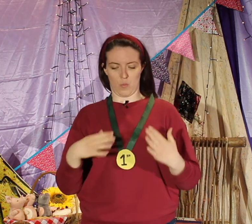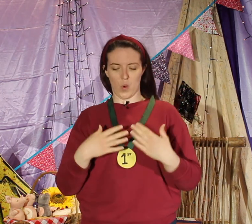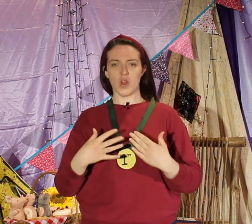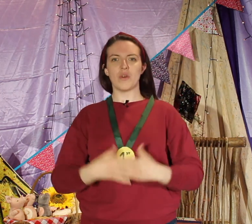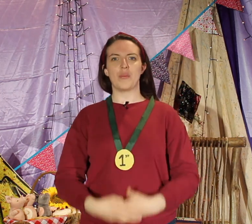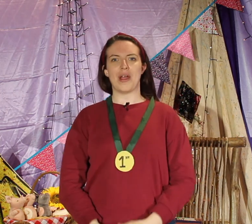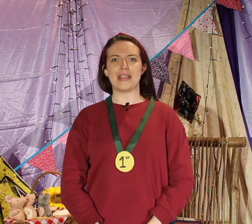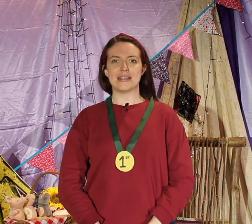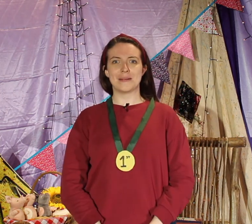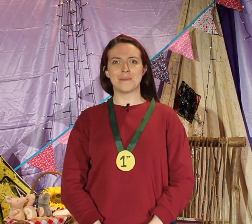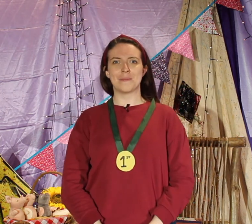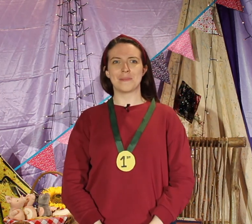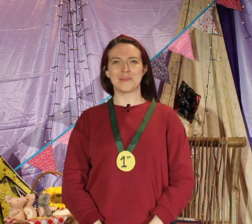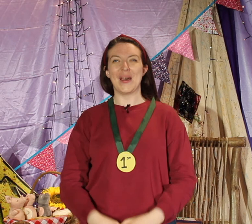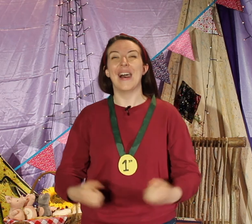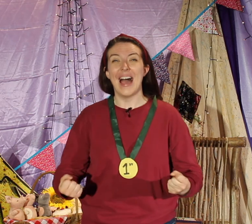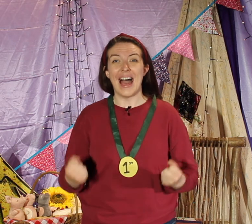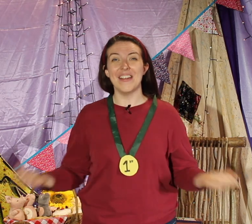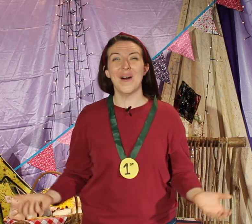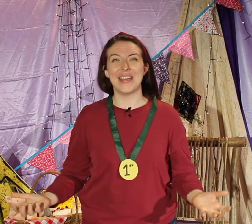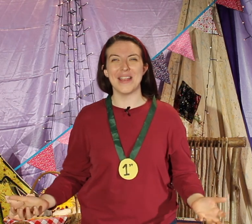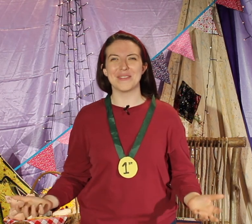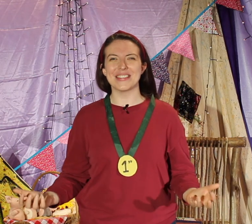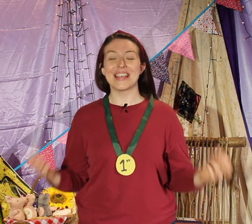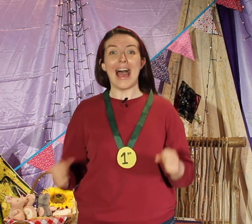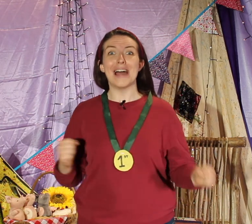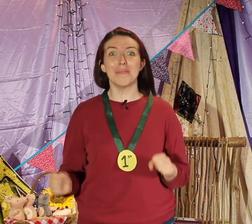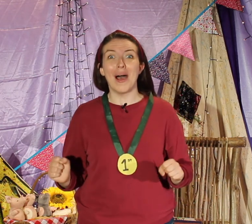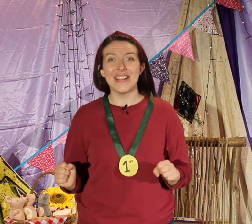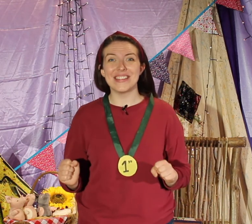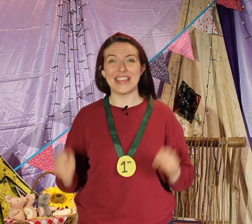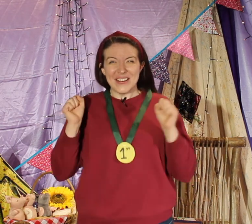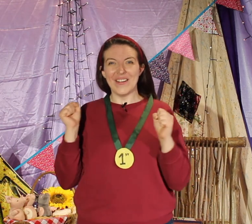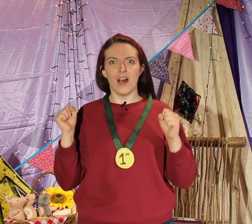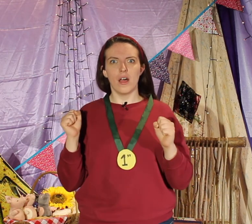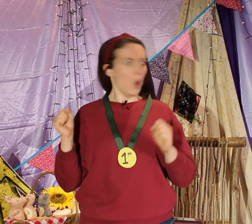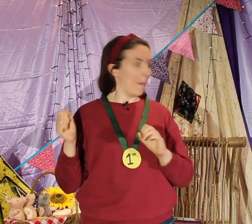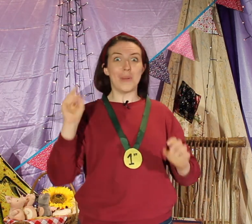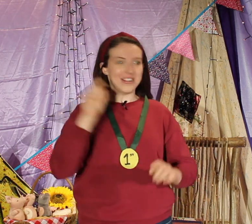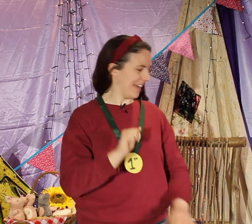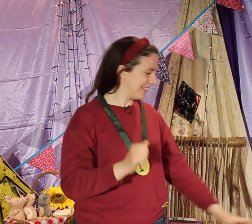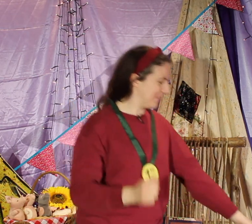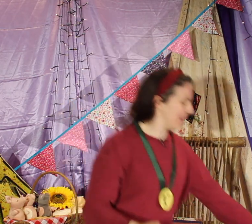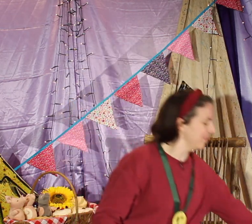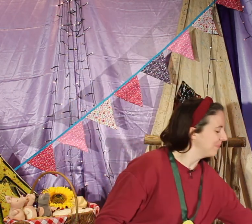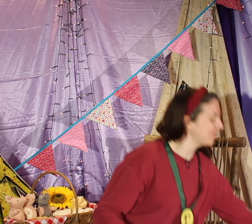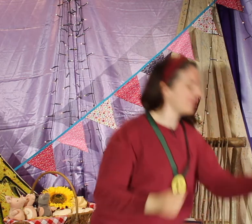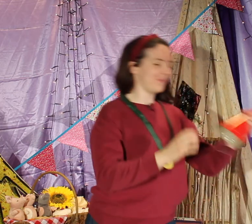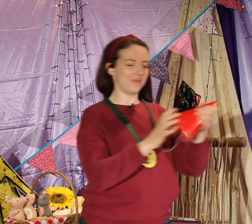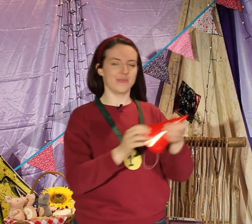wore it with pride, and then all the animals had a party. Oh, party hats, everyone.